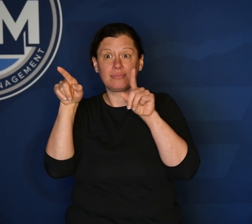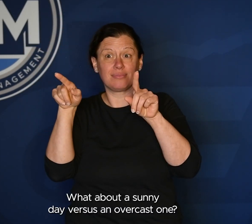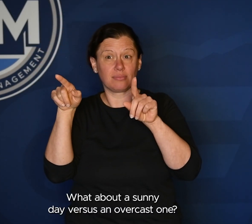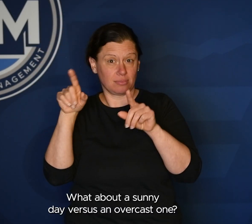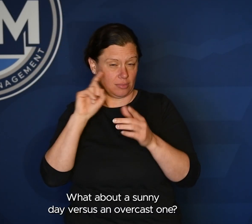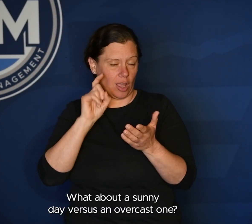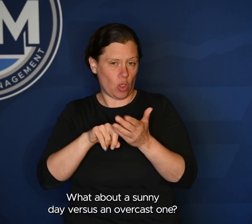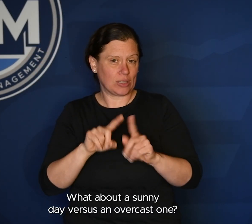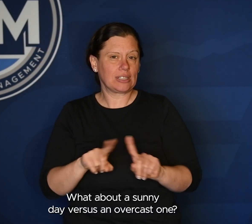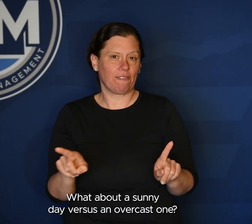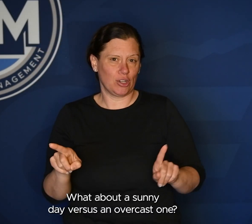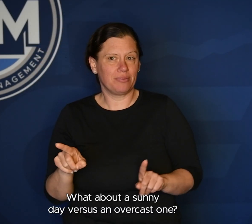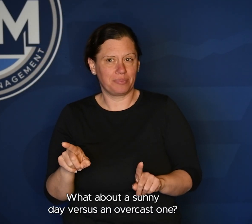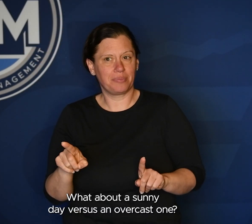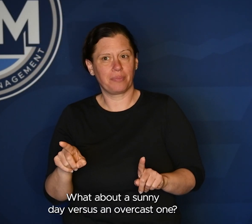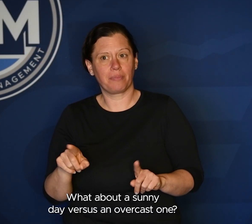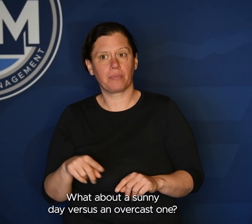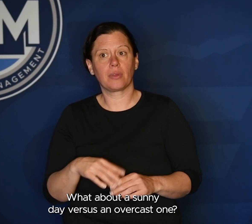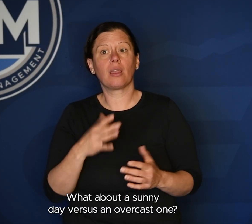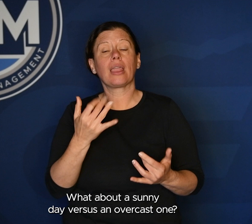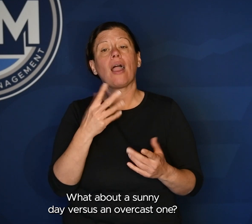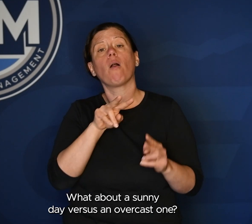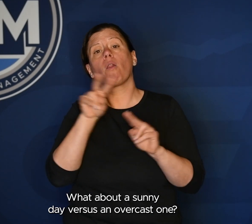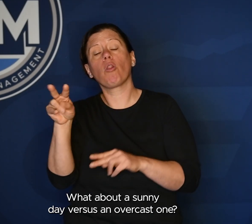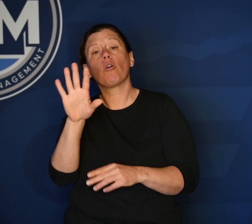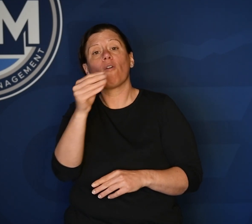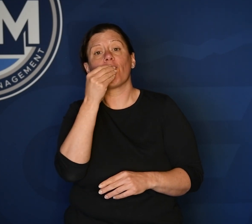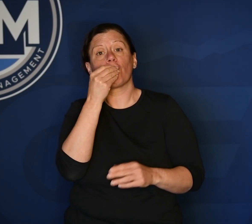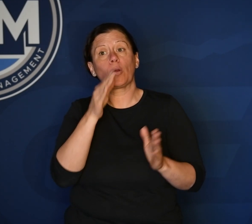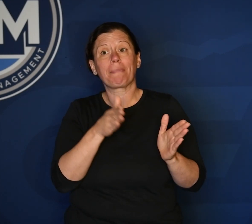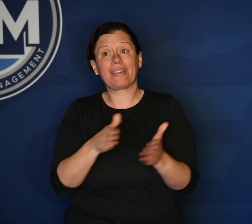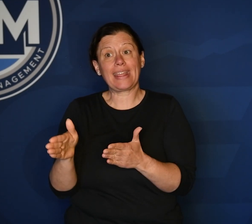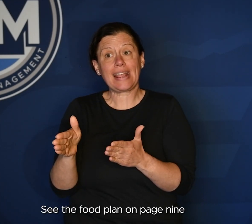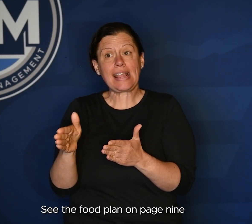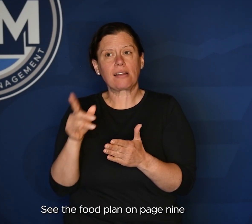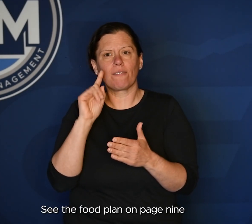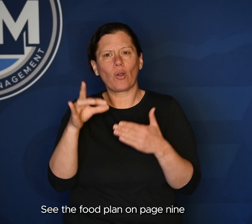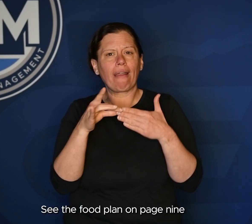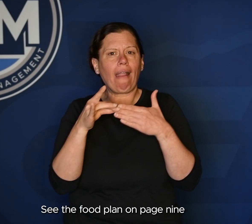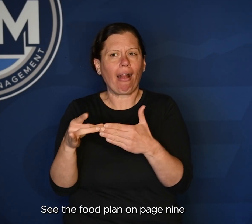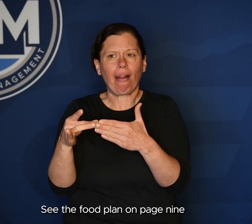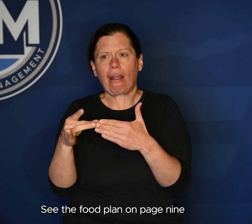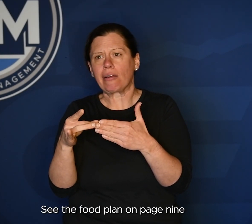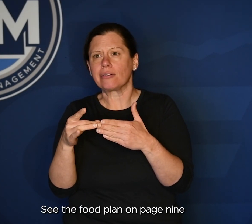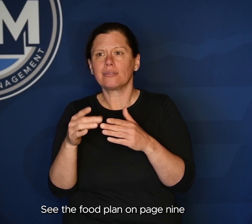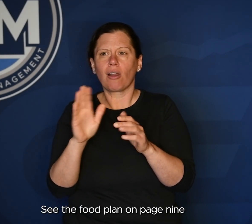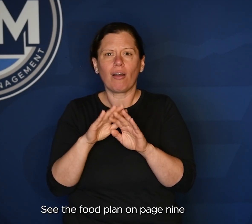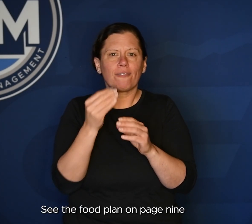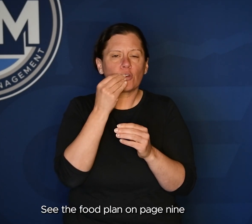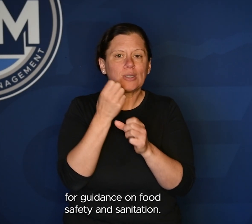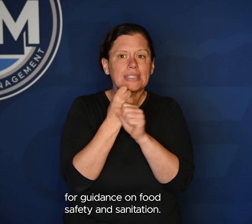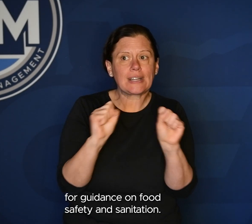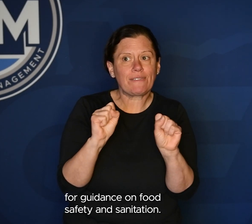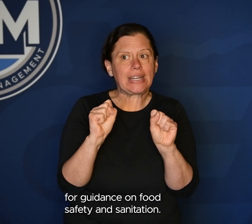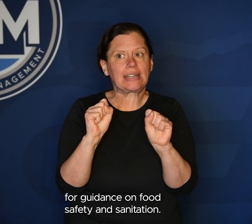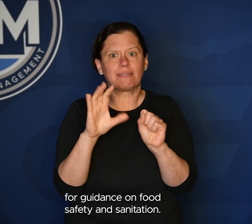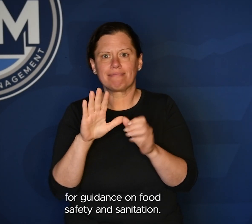What about a sunny day versus an overcast one? See the food plan on page 9 for guidance on